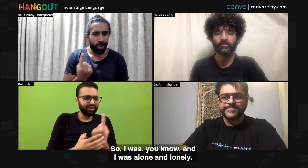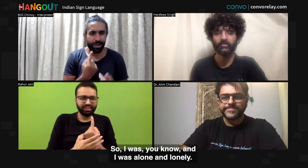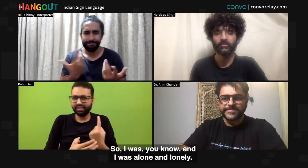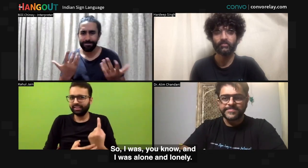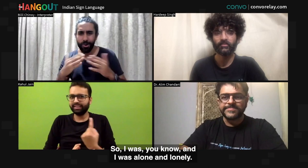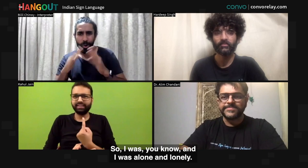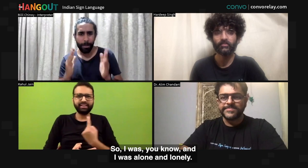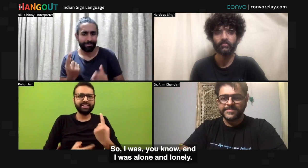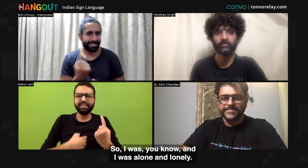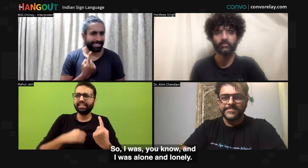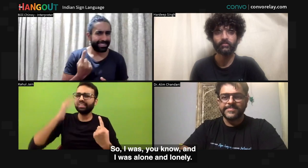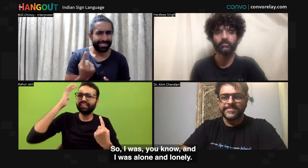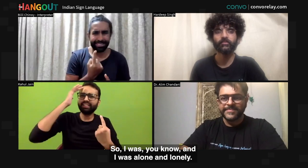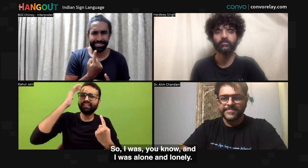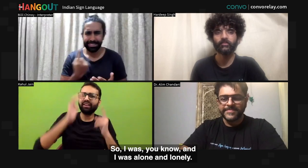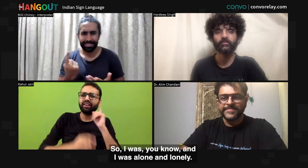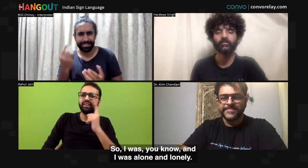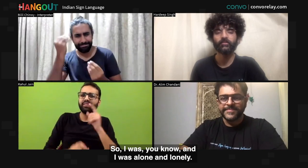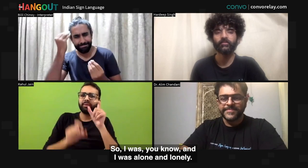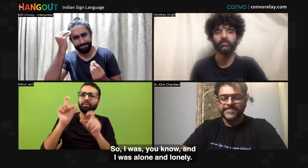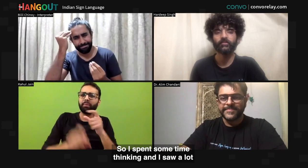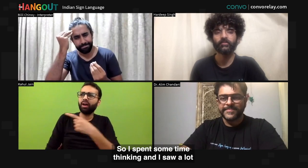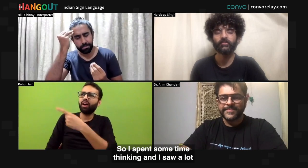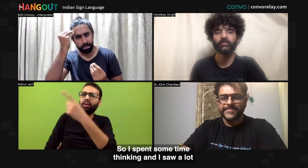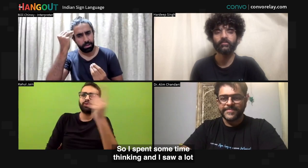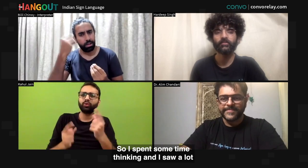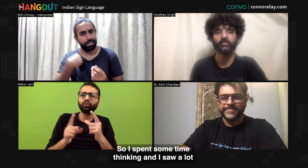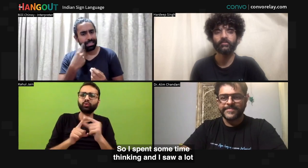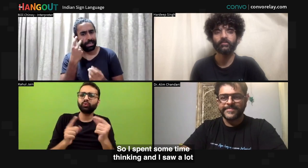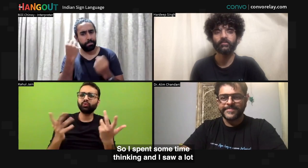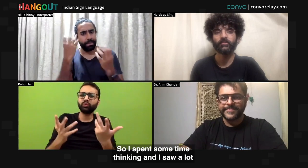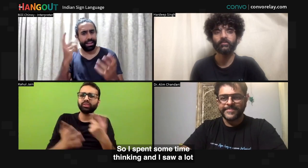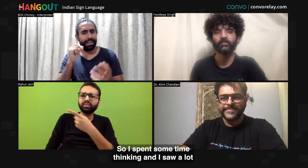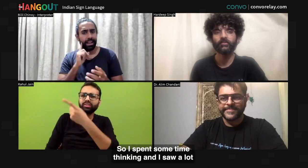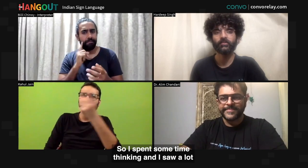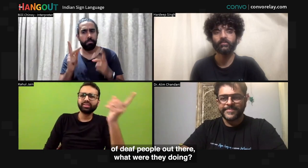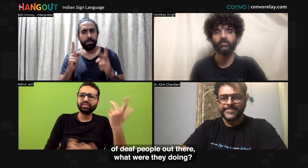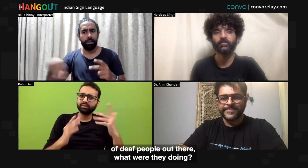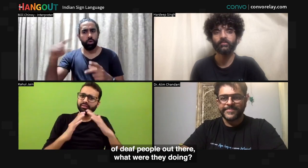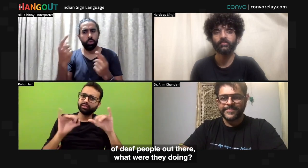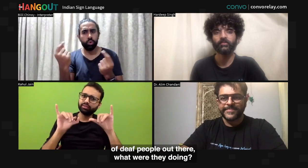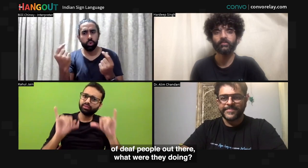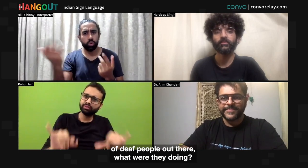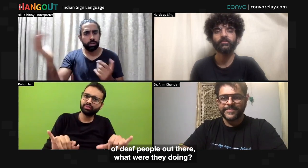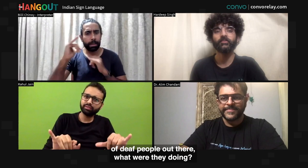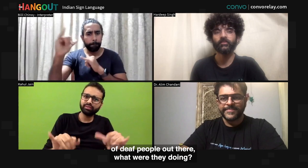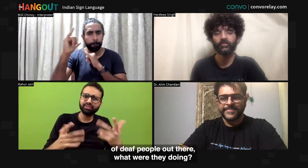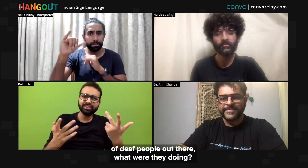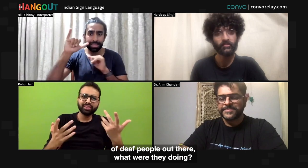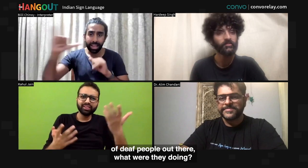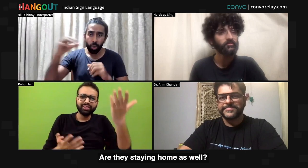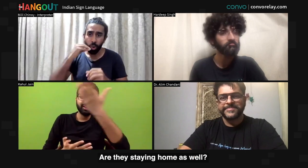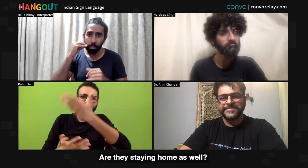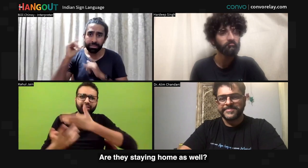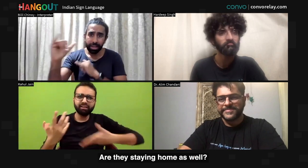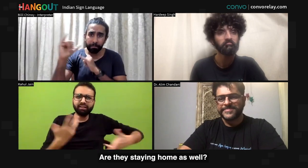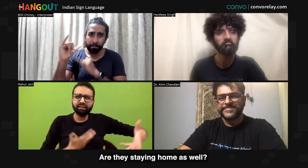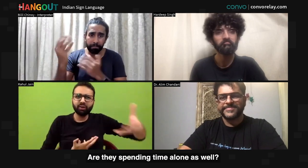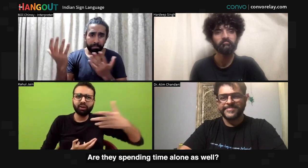and I was alone and lonely. So, I spent some time thinking, and I saw a lot of deaf people out there. What were they doing? Are they staying home as well?